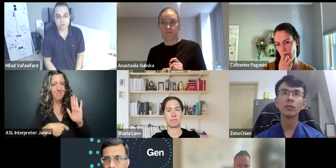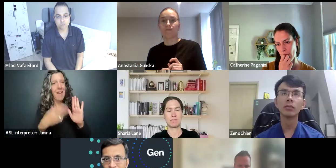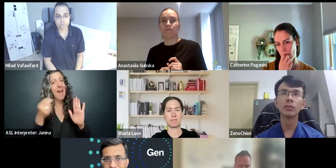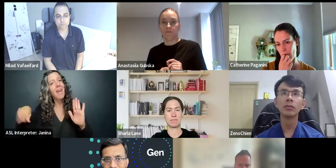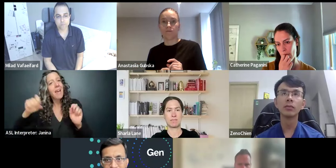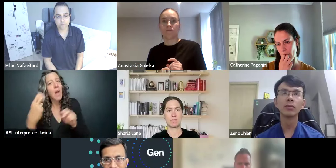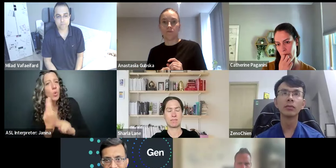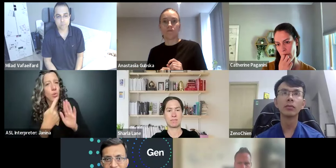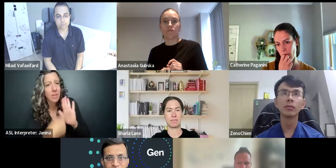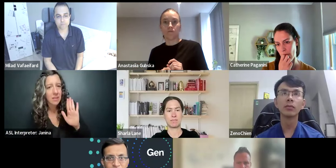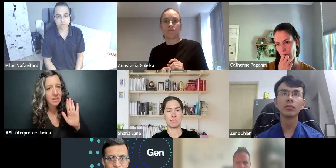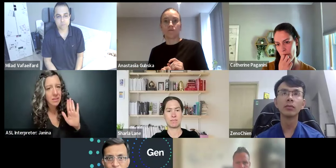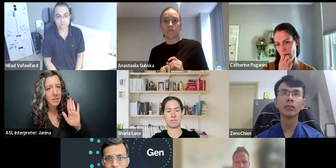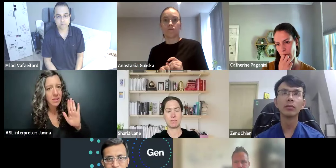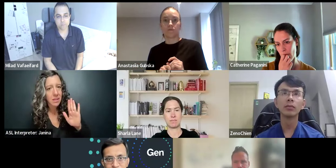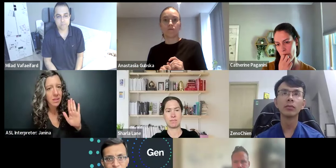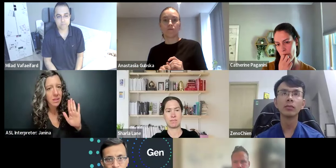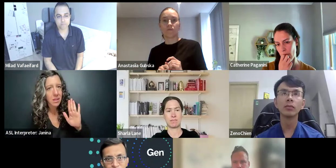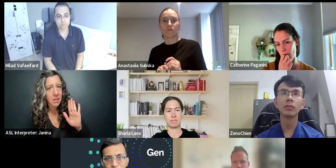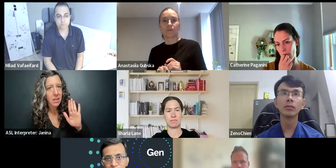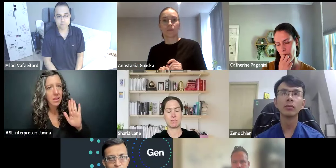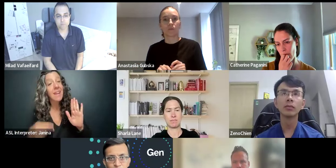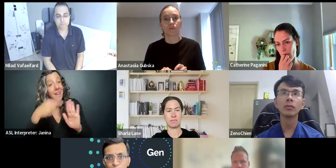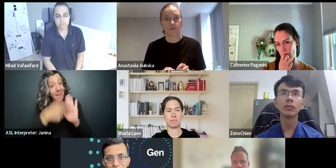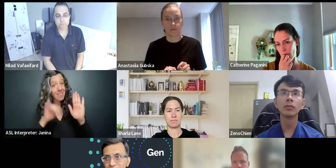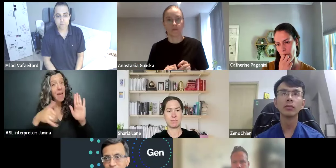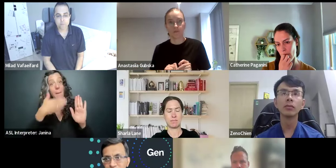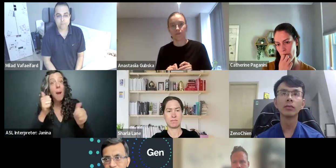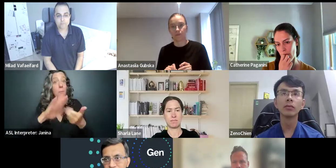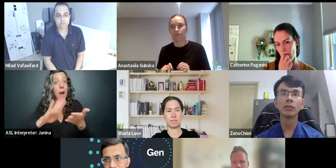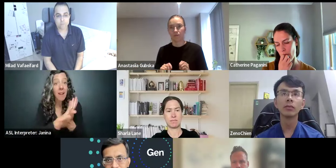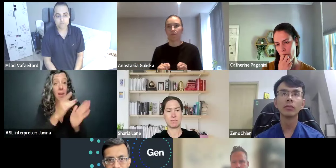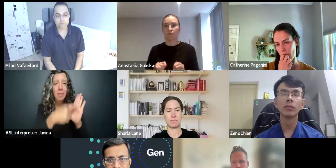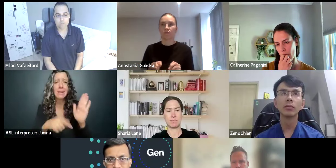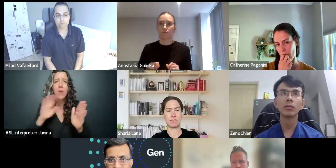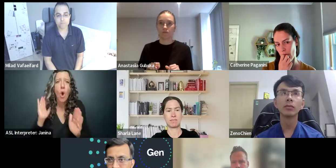practices document is our collective effort. It is what we have put together.